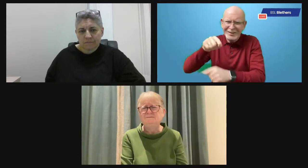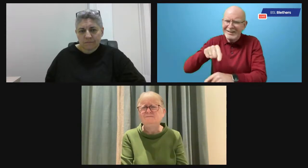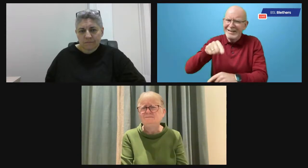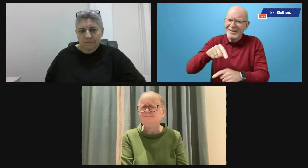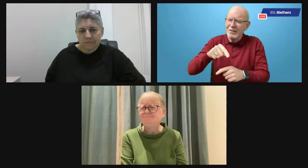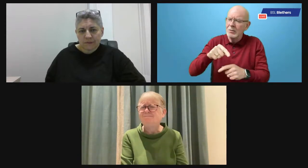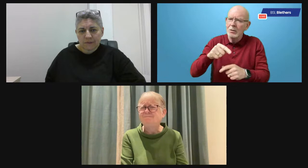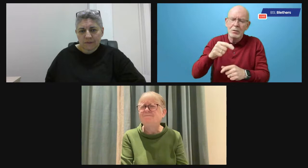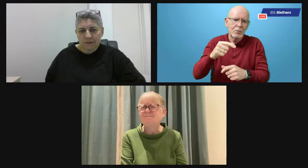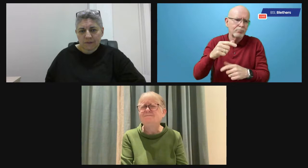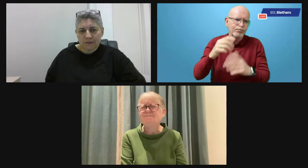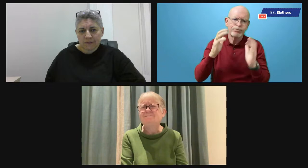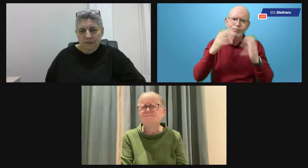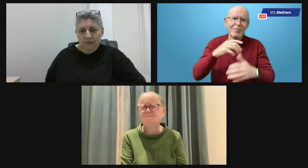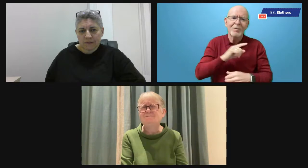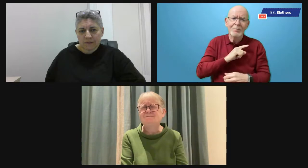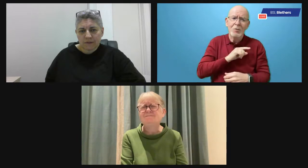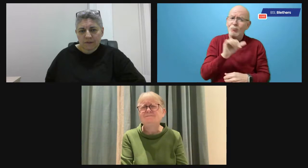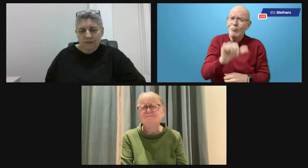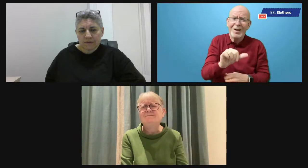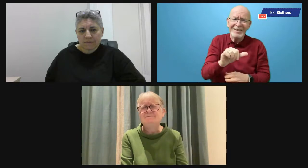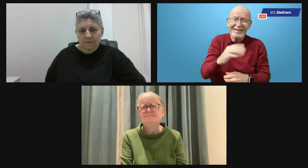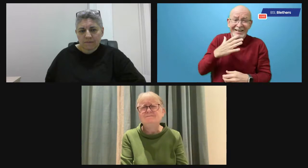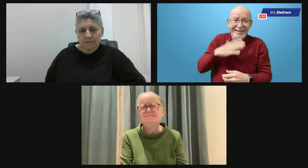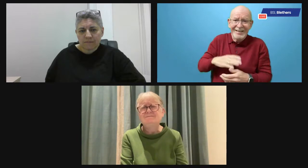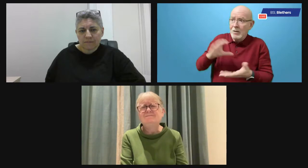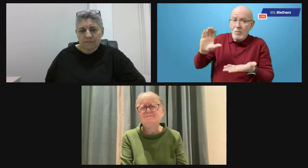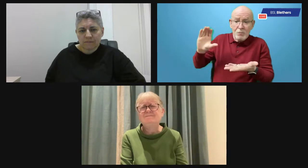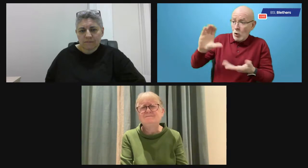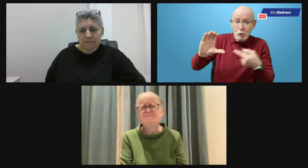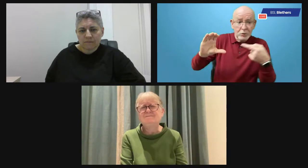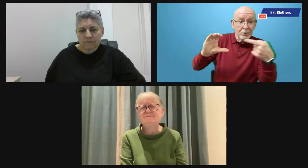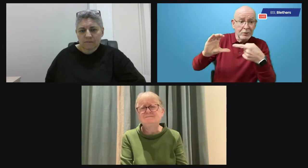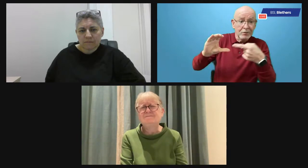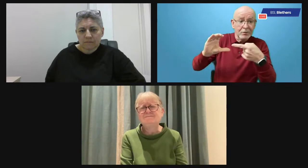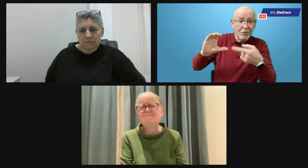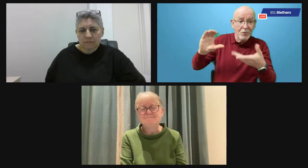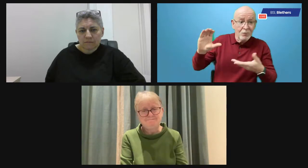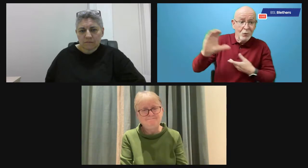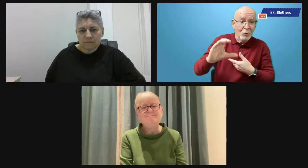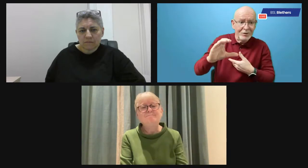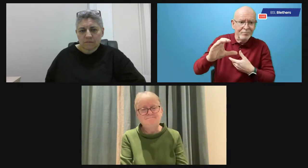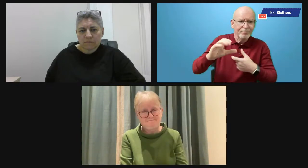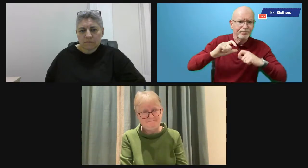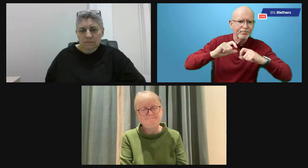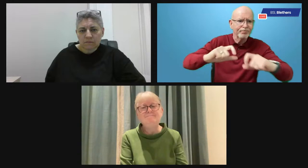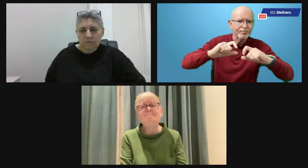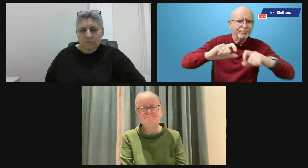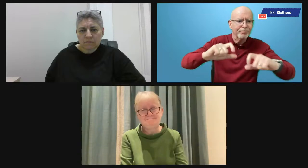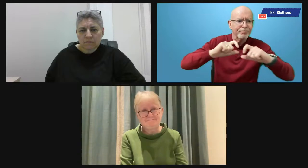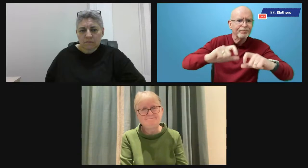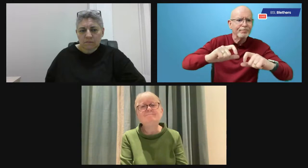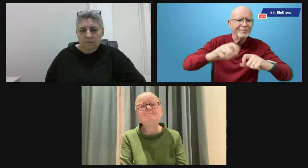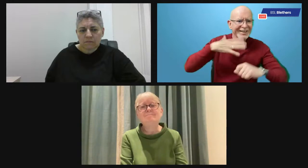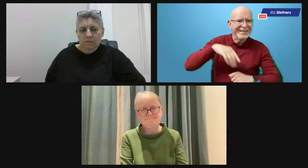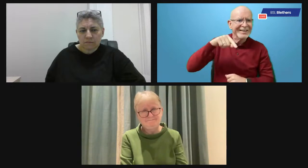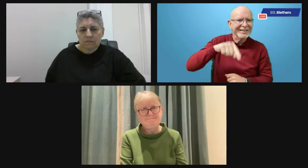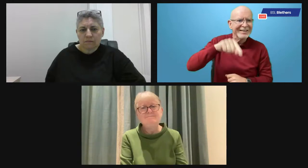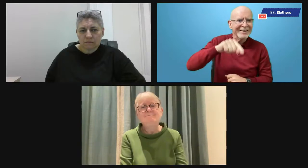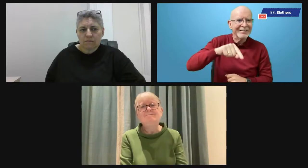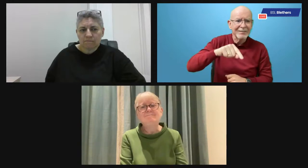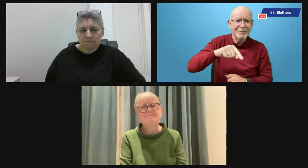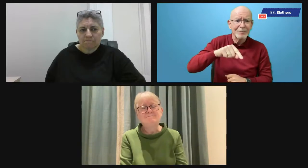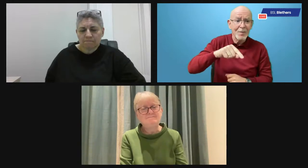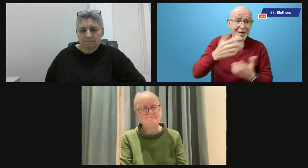crying they can't afford anything. So that's an area that we really need to think about, and I'm definitely concerned about that, because if we